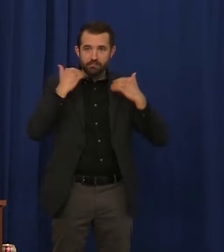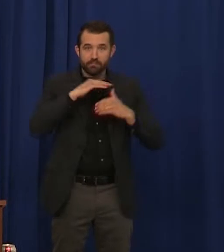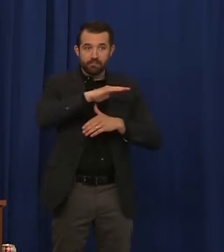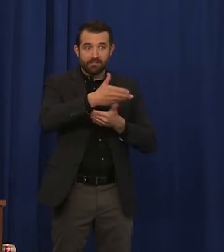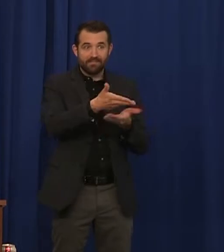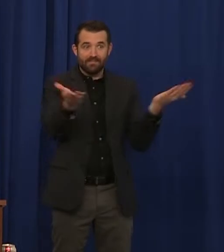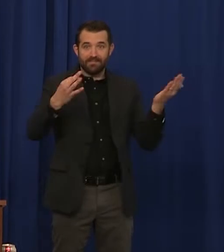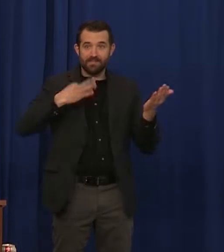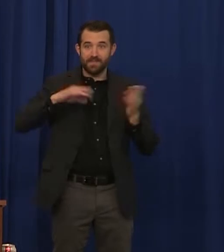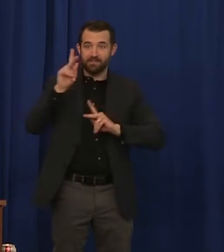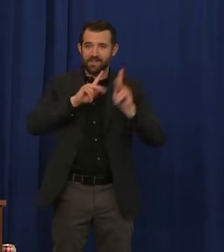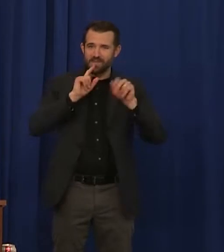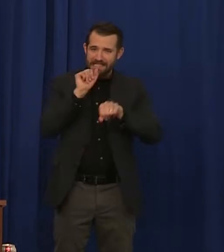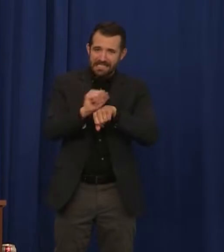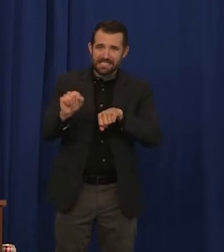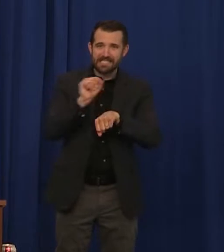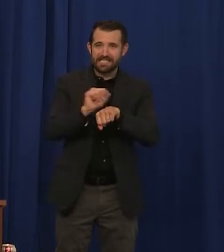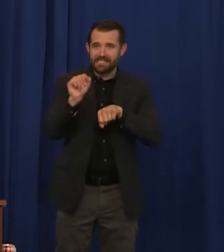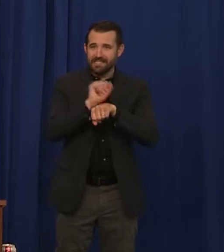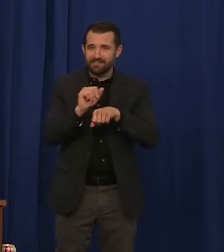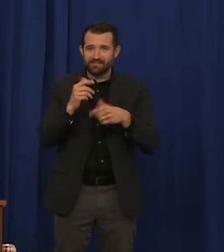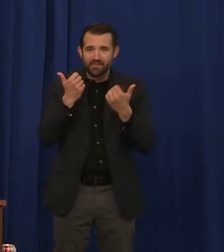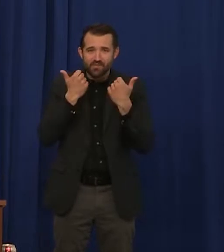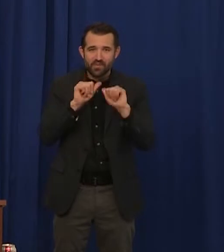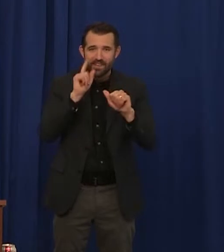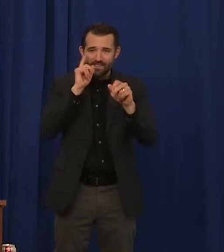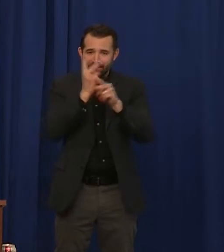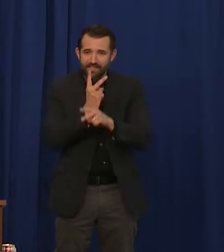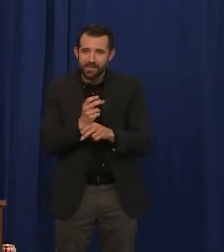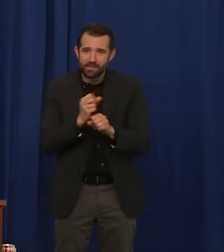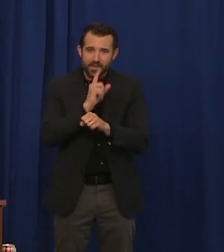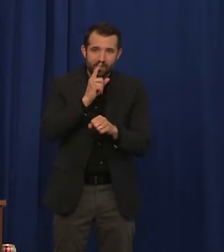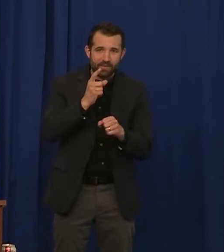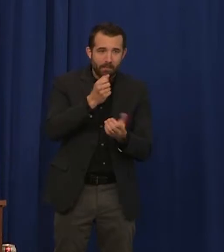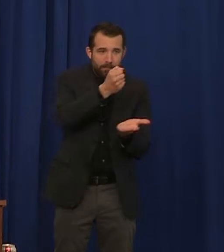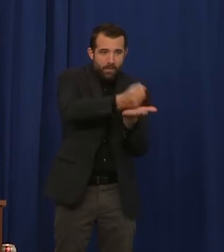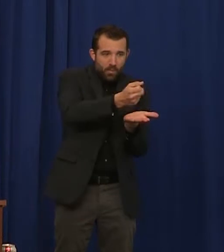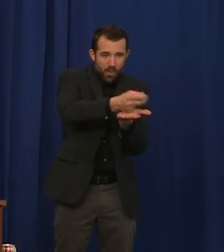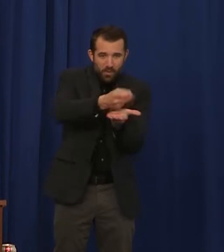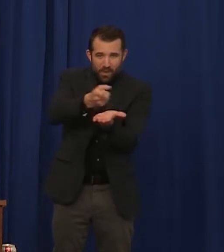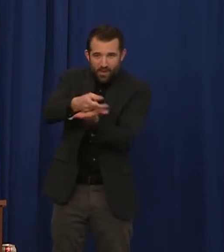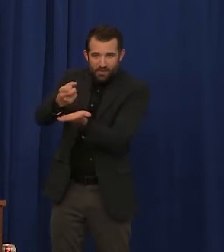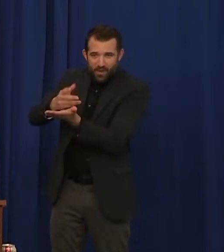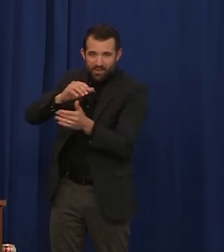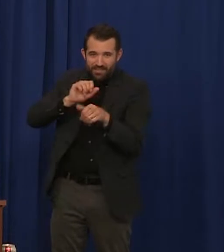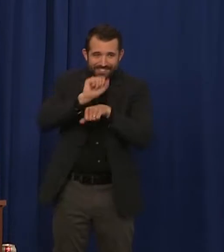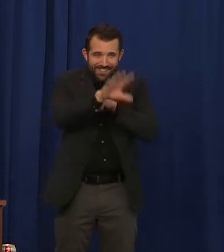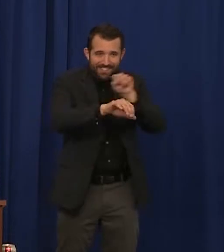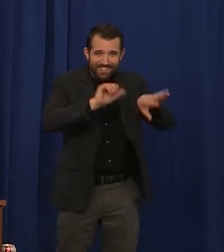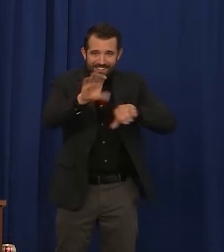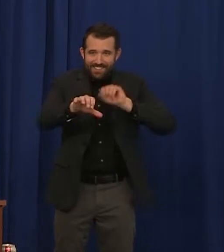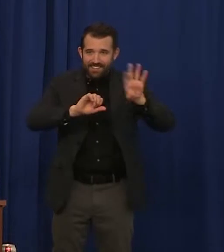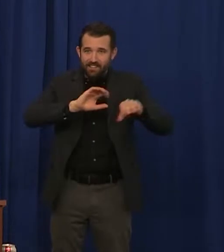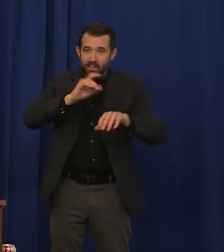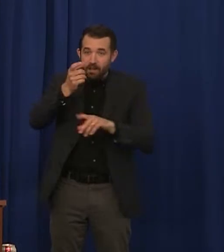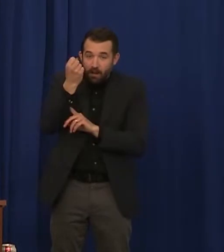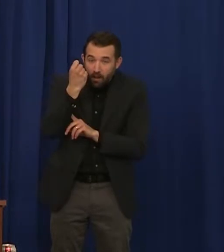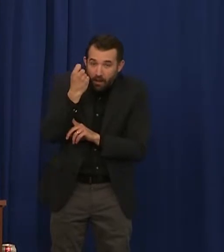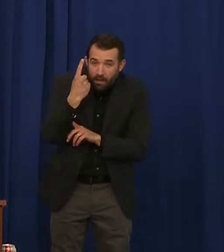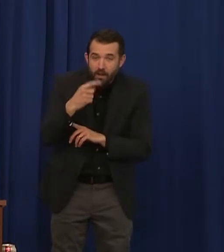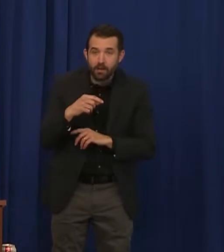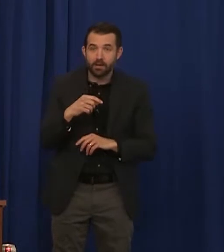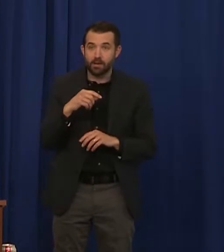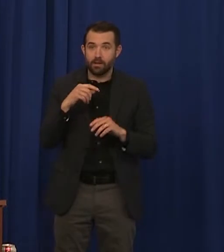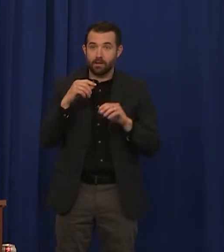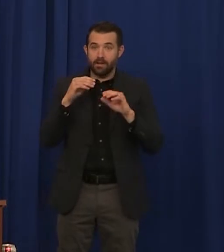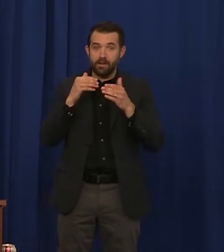get benefits out and to reassure you that those benefits will be retroactive. Unemployment